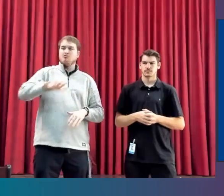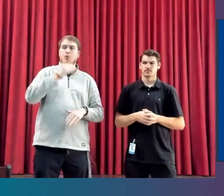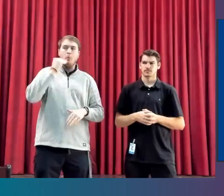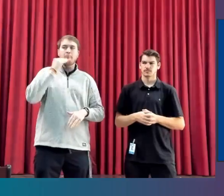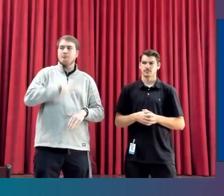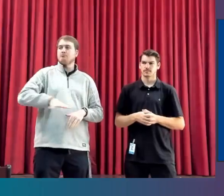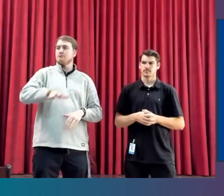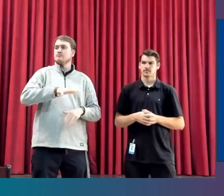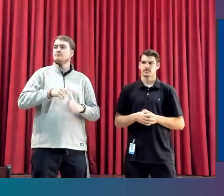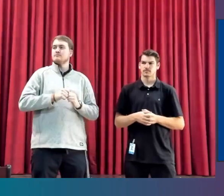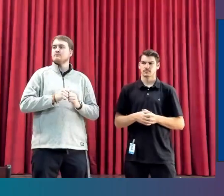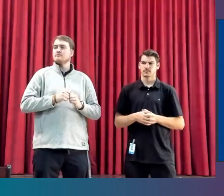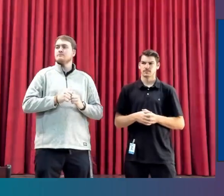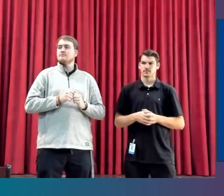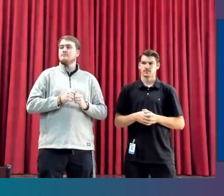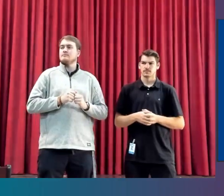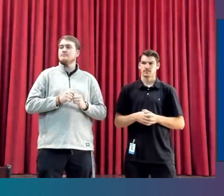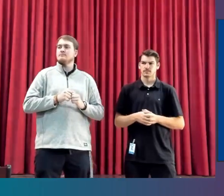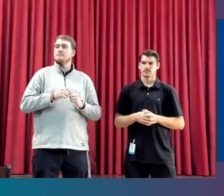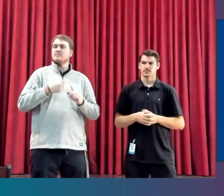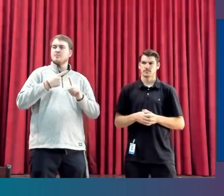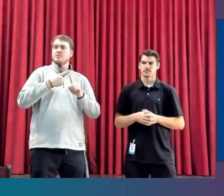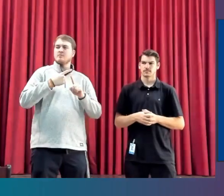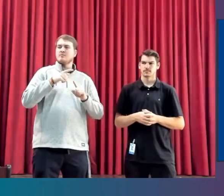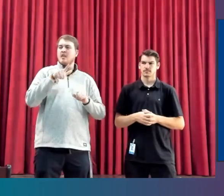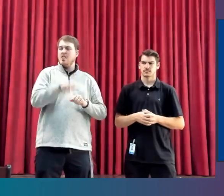Rent in my area specifically,